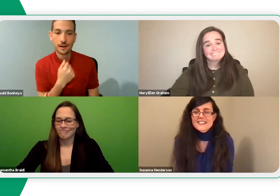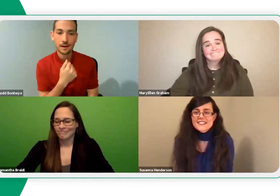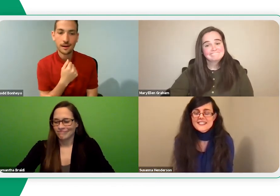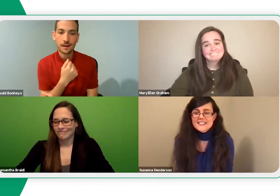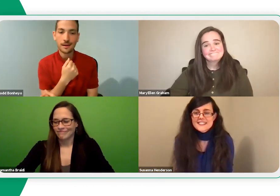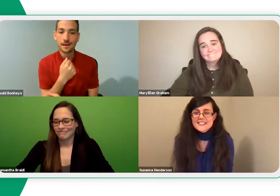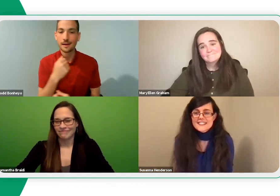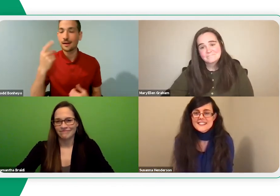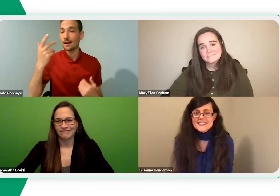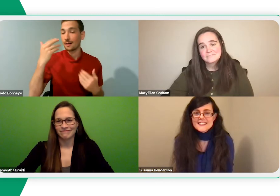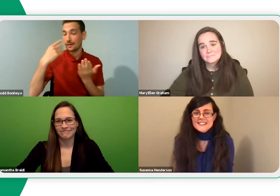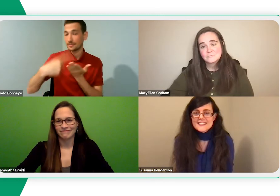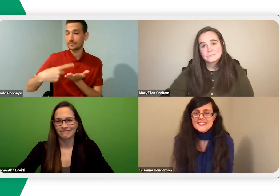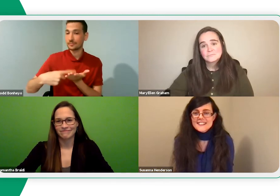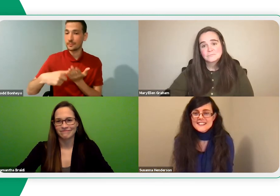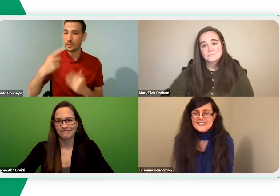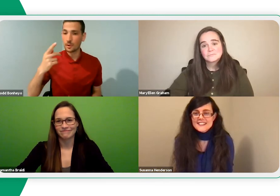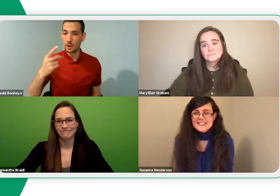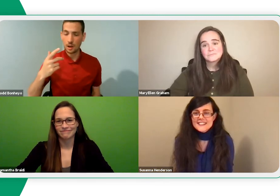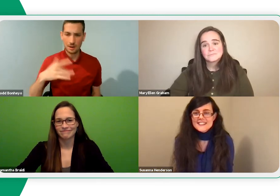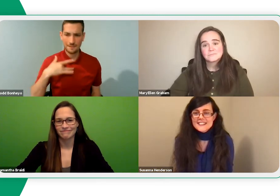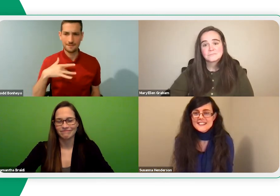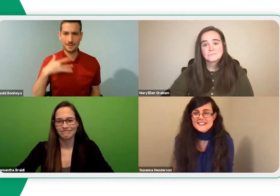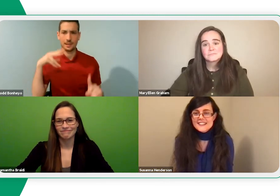the hot button topic.